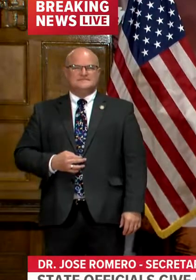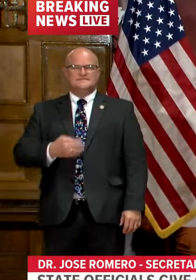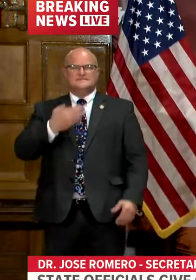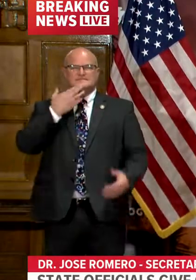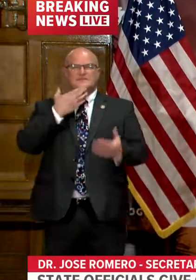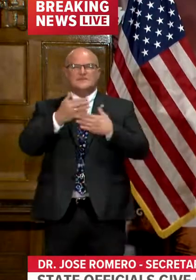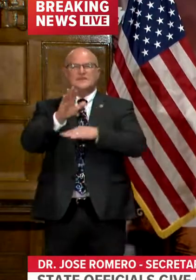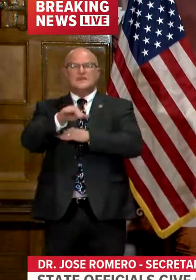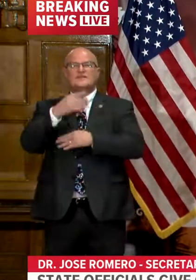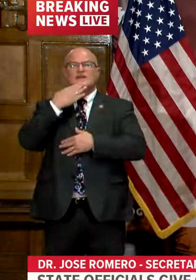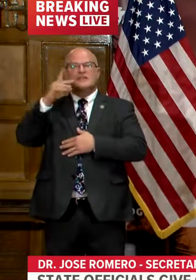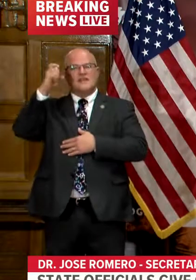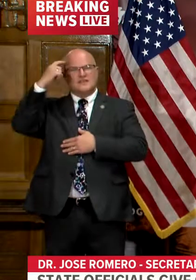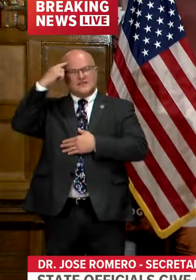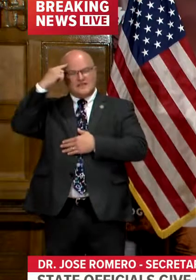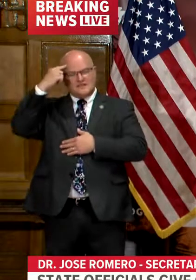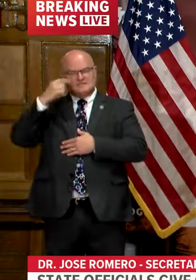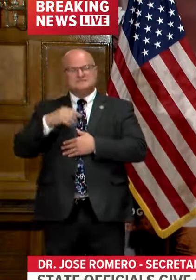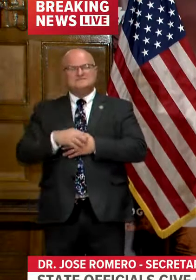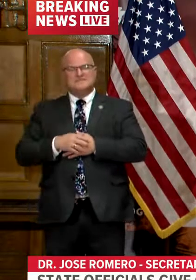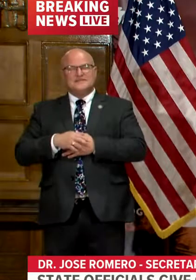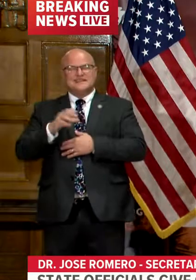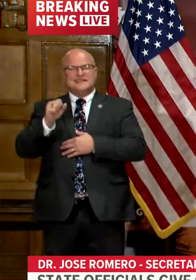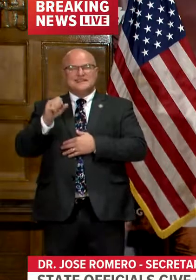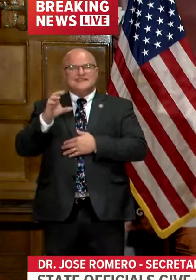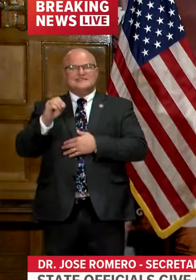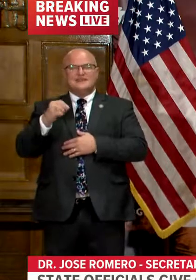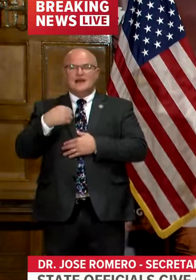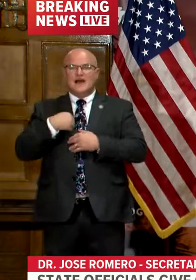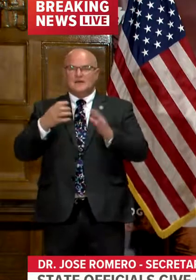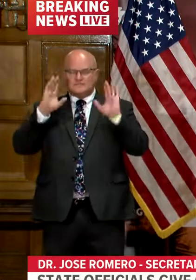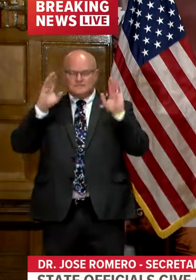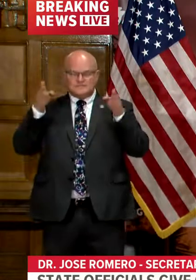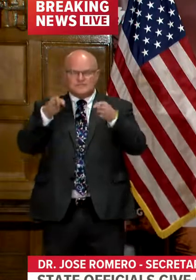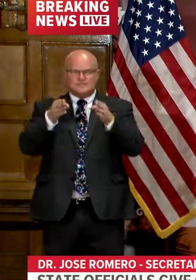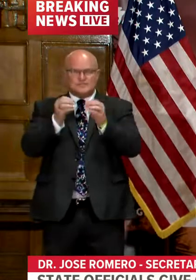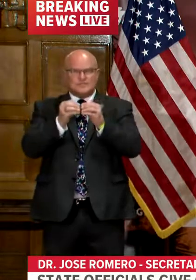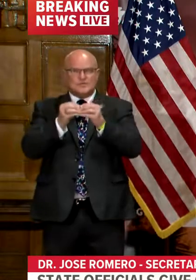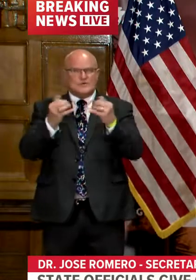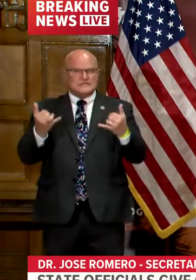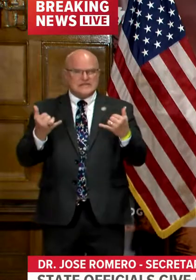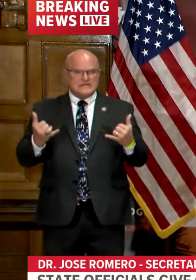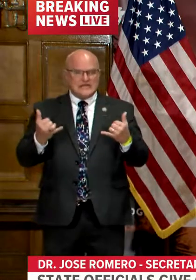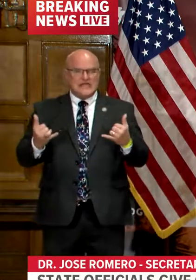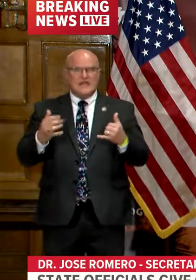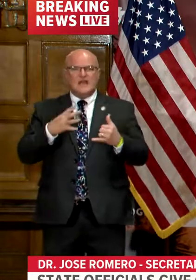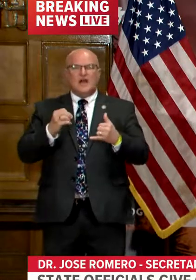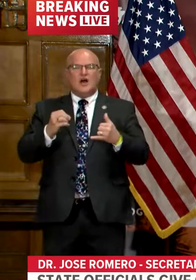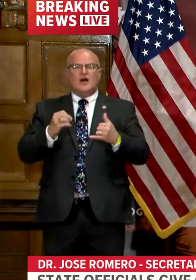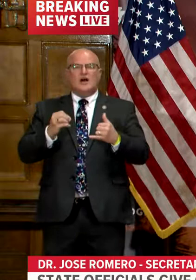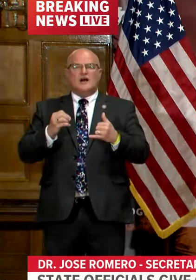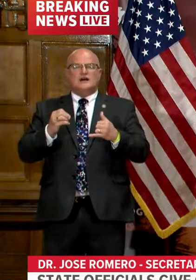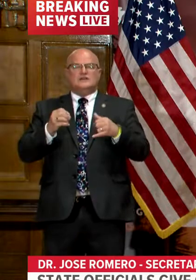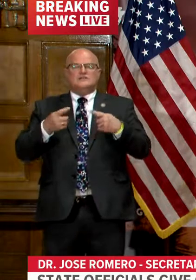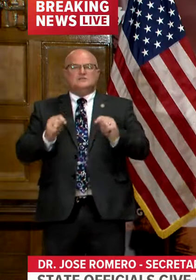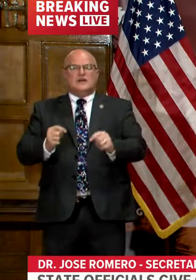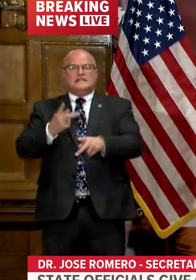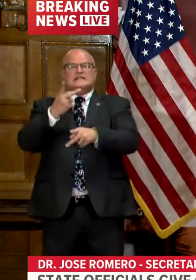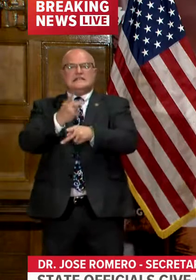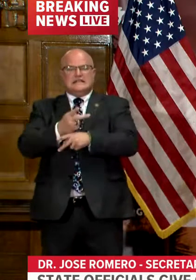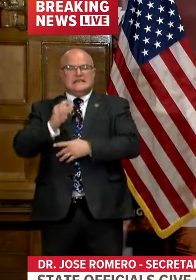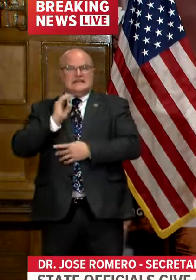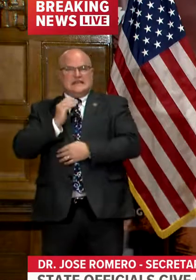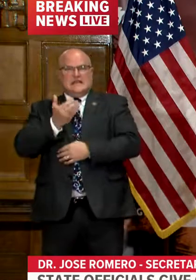Good afternoon. Thank you, Governor, for those kind words. I want to focus today on preemptive steps for trying to keep